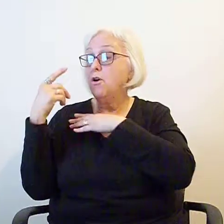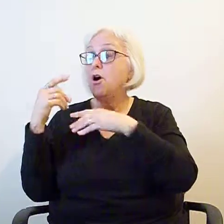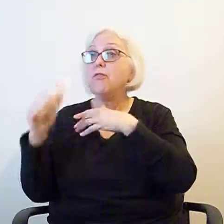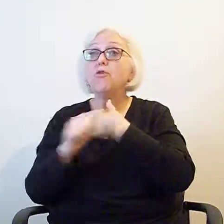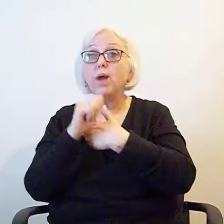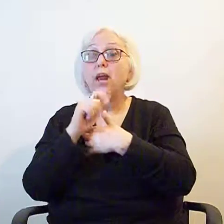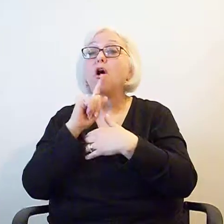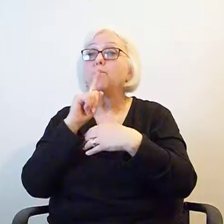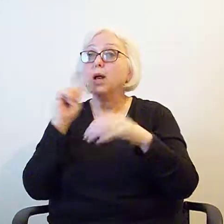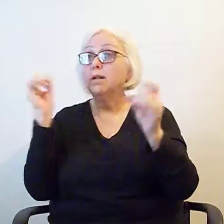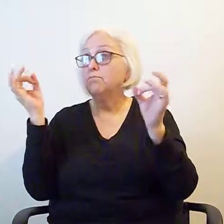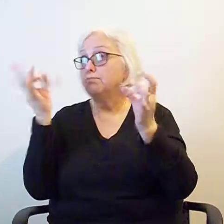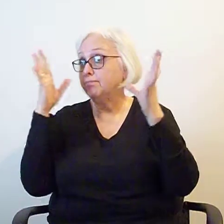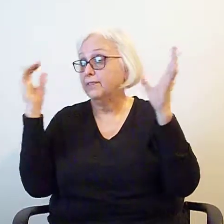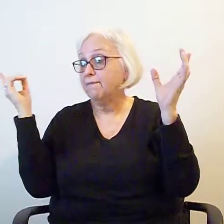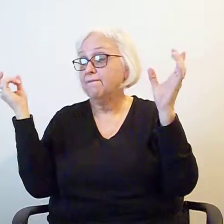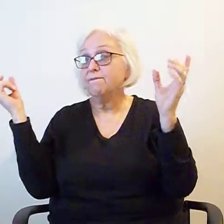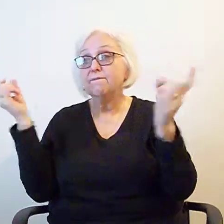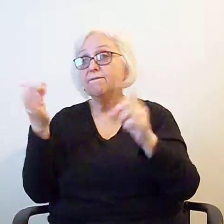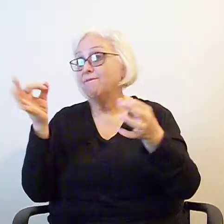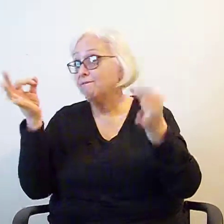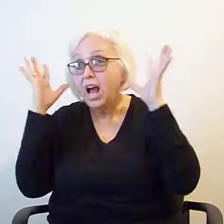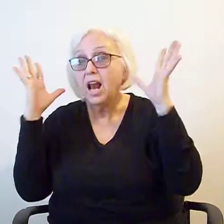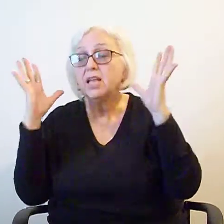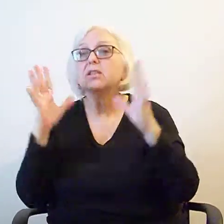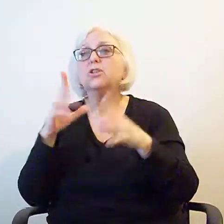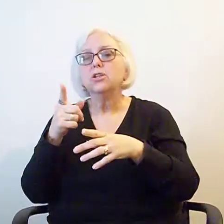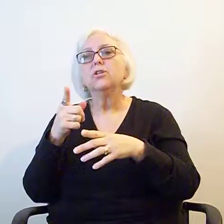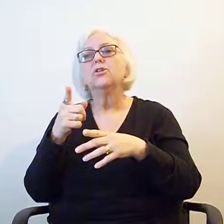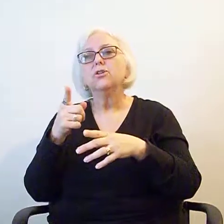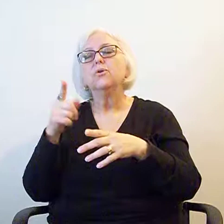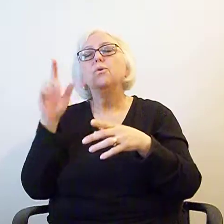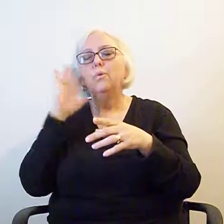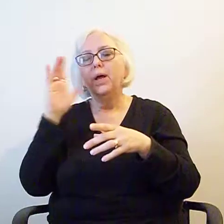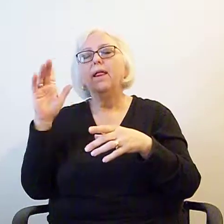actual violence, you would be subject to disciplinary action.